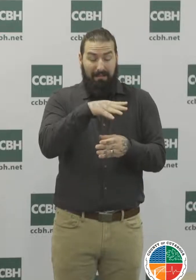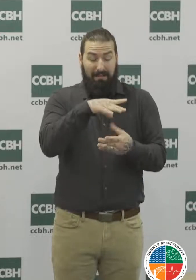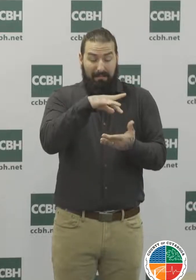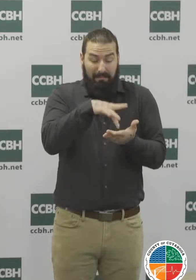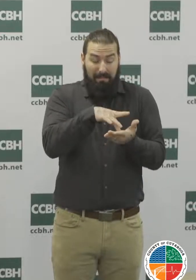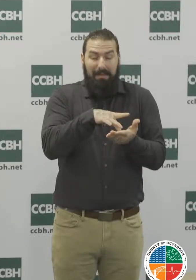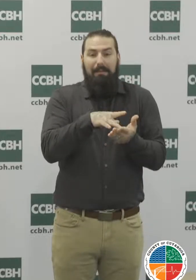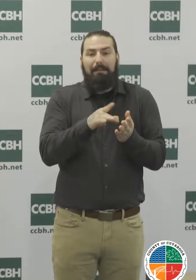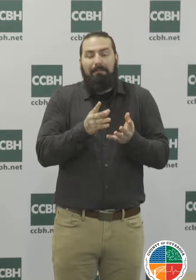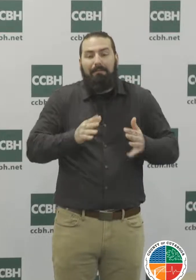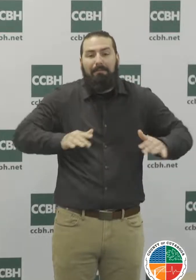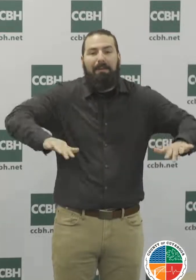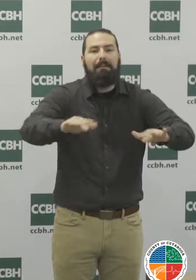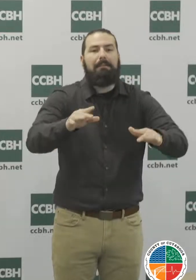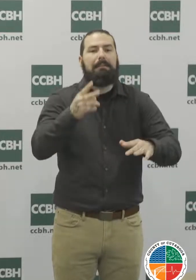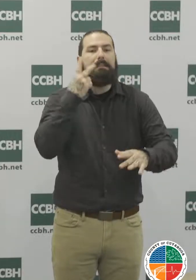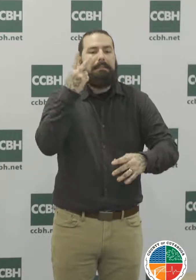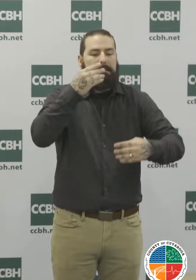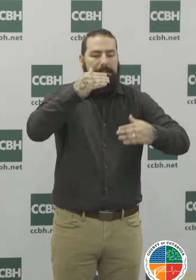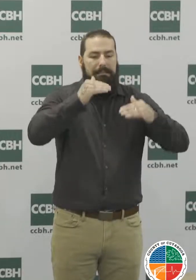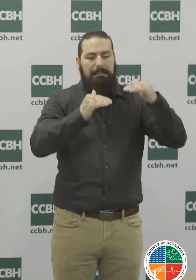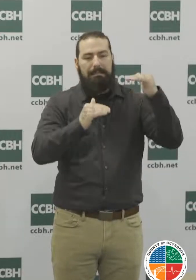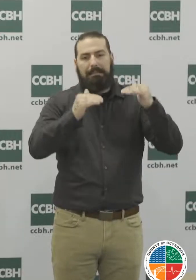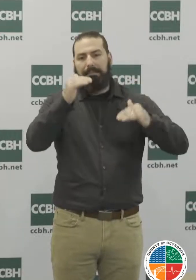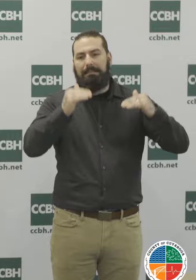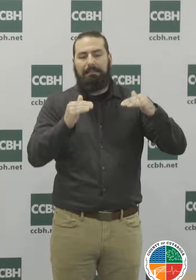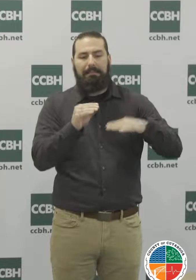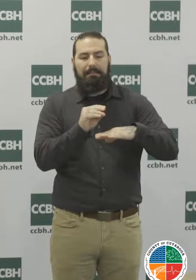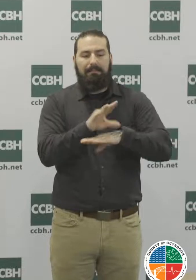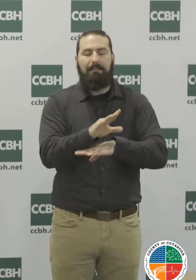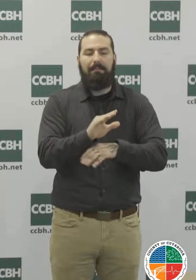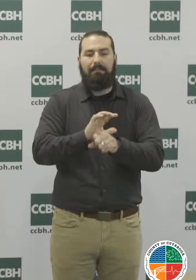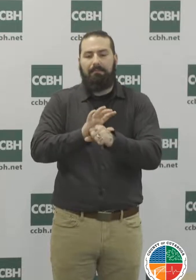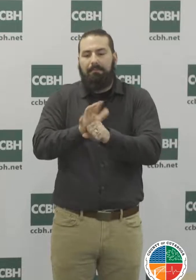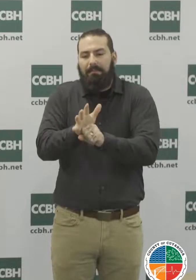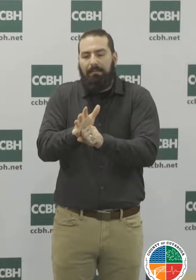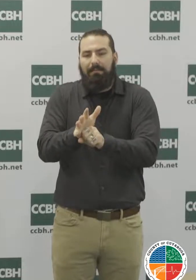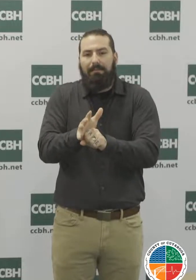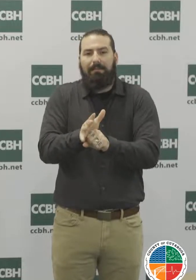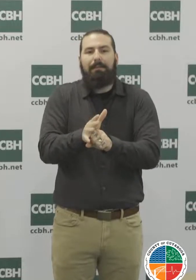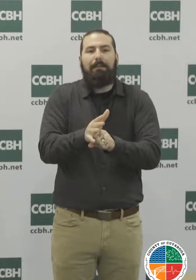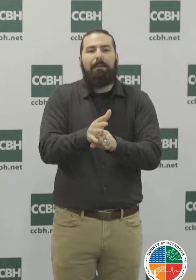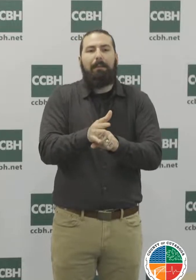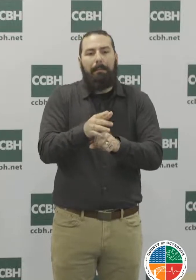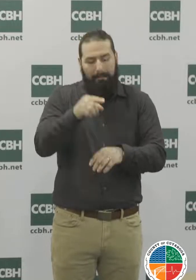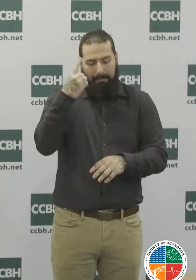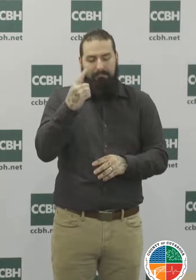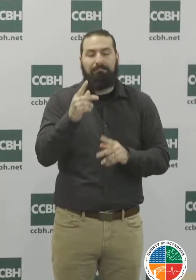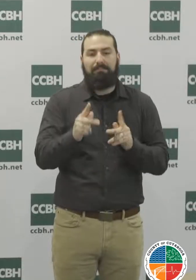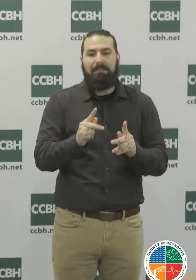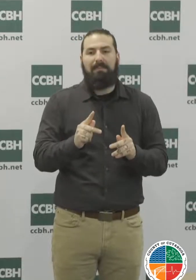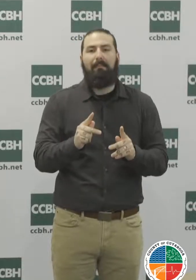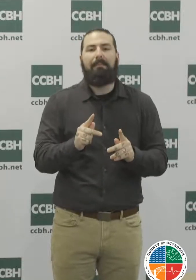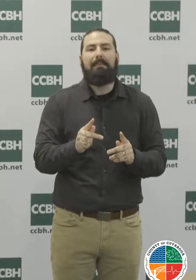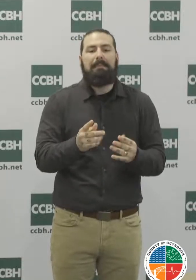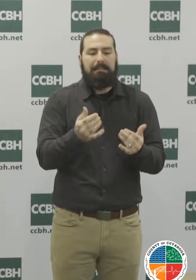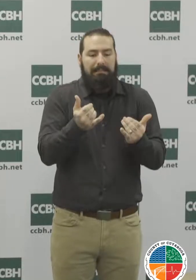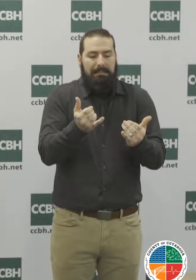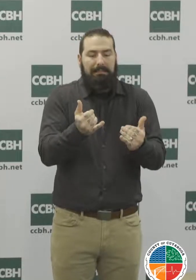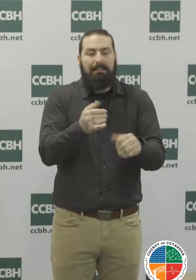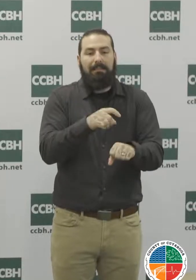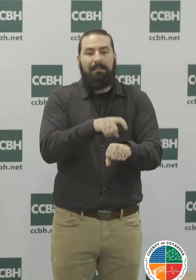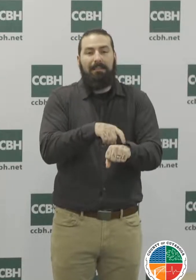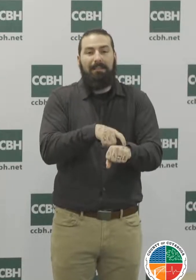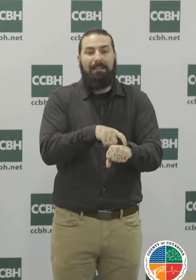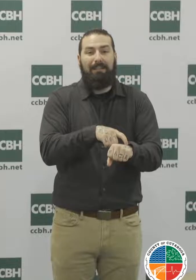to see disproportionate impact of COVID-19 on African Americans, this time has